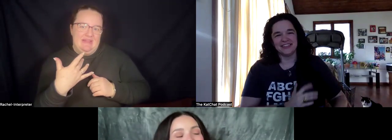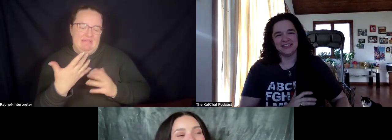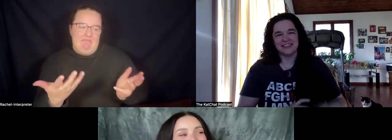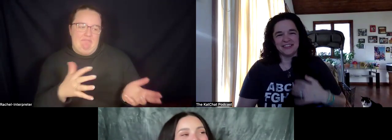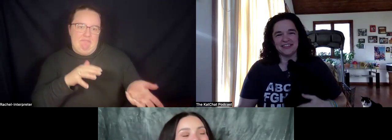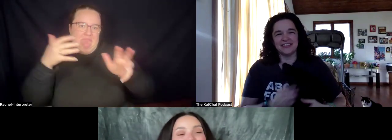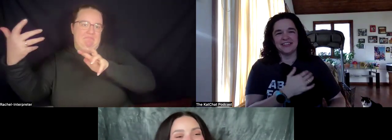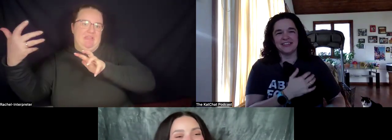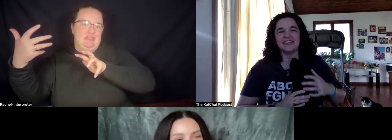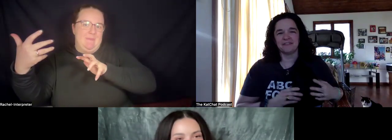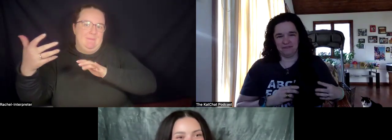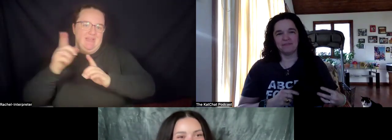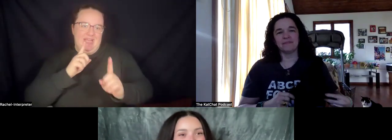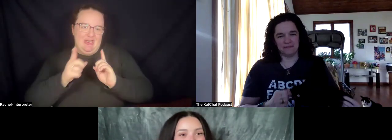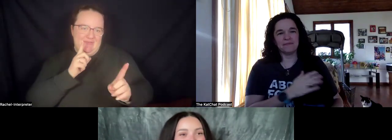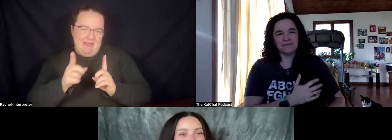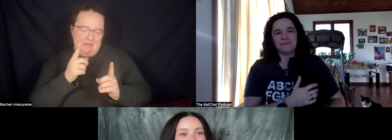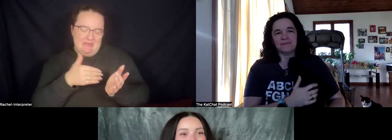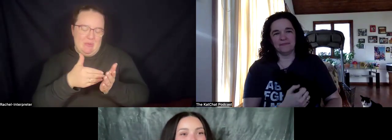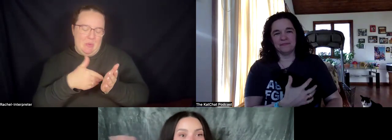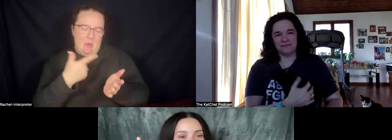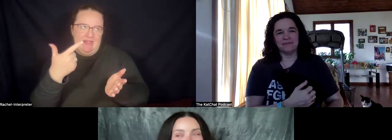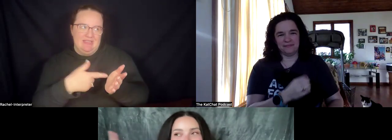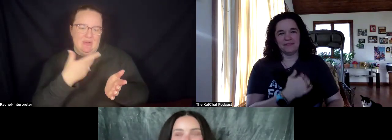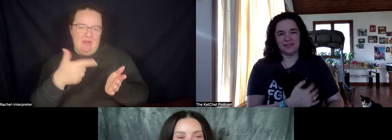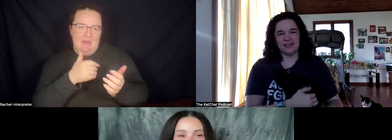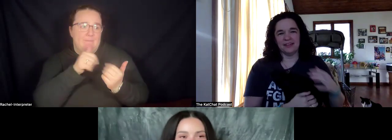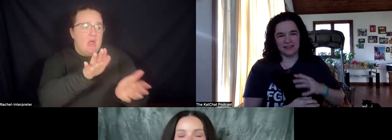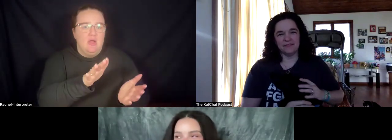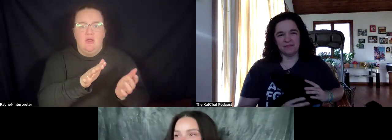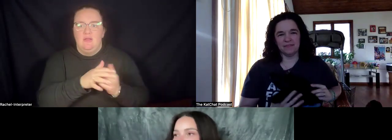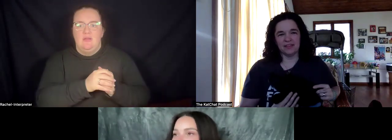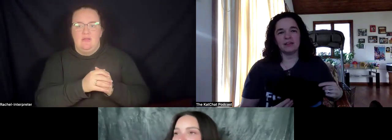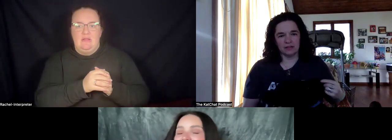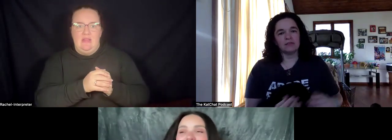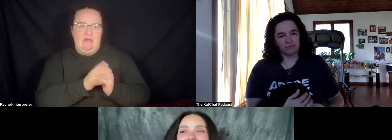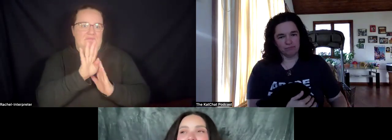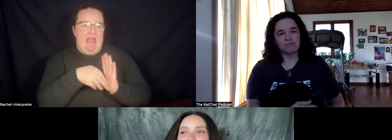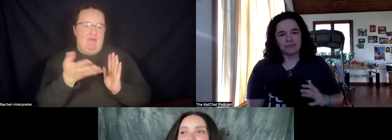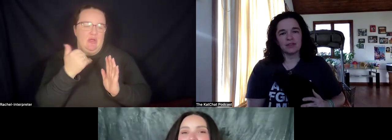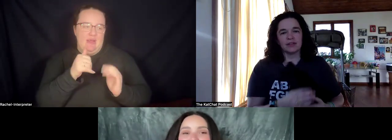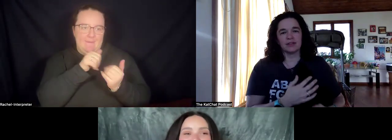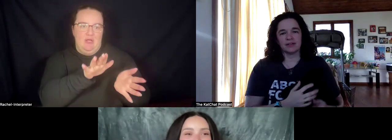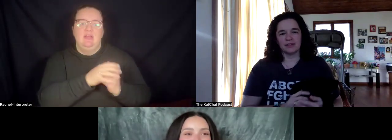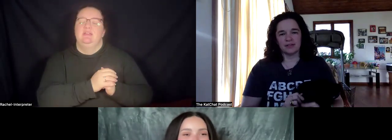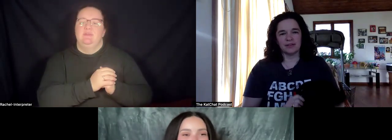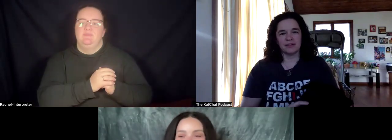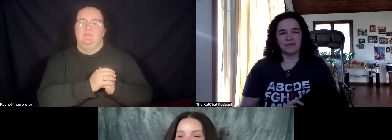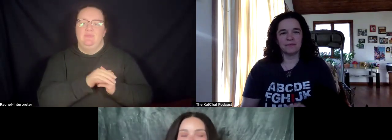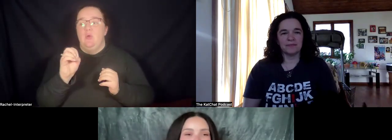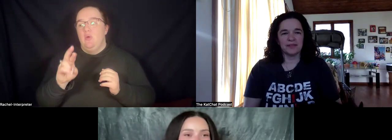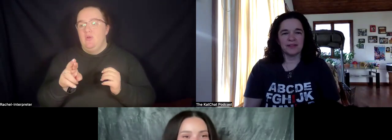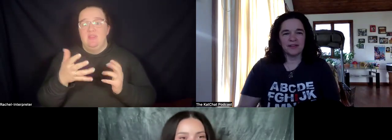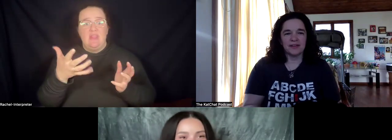disrupt interviews and things every so often. It'll be a bark, which she did about half an hour ago, or they'll be